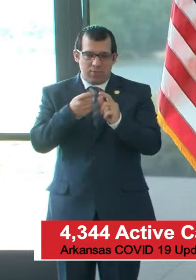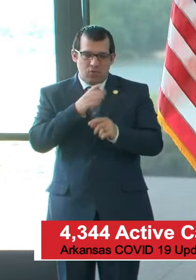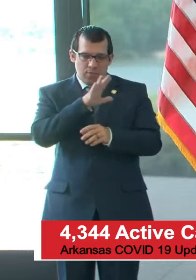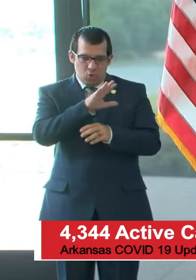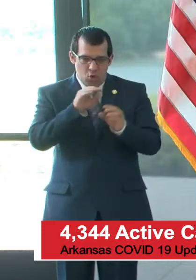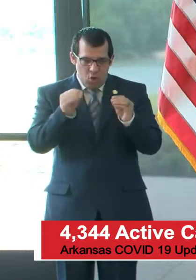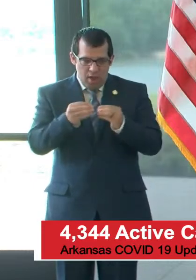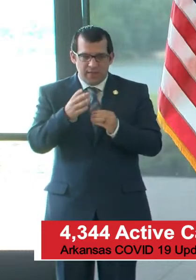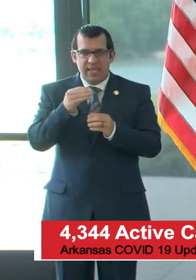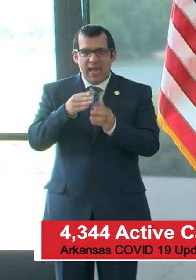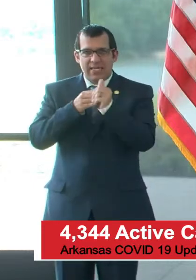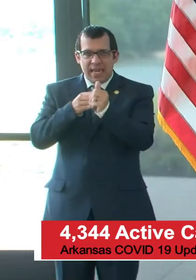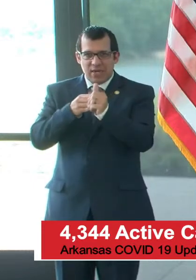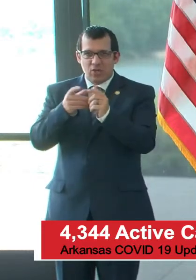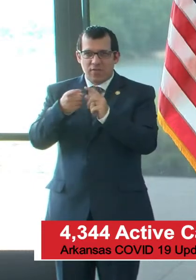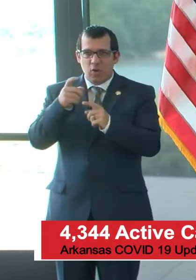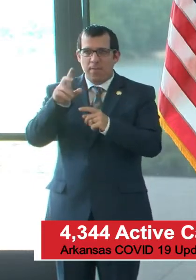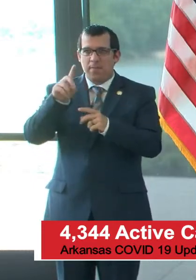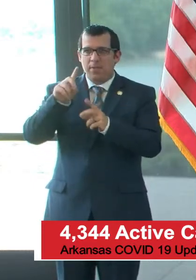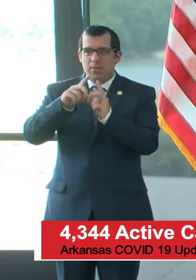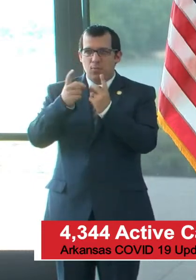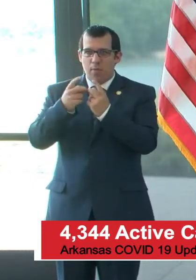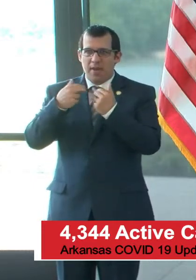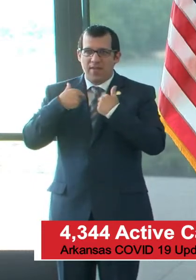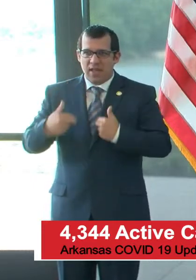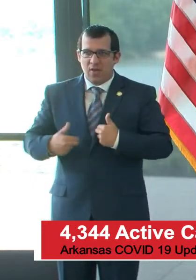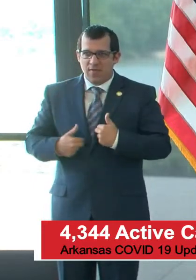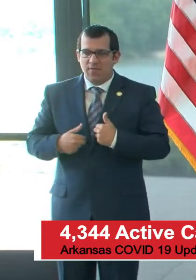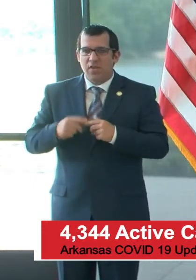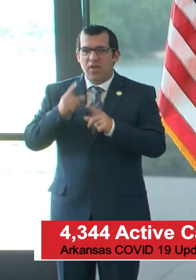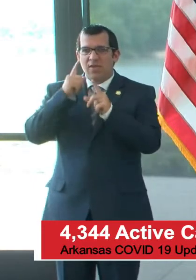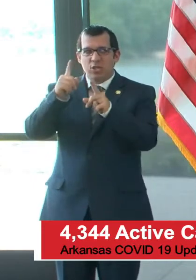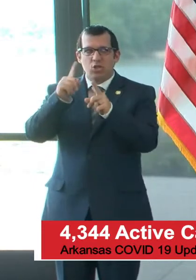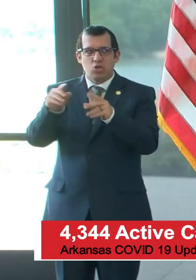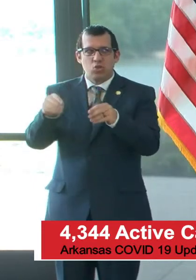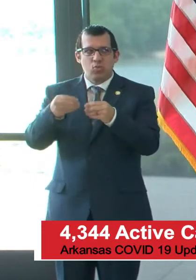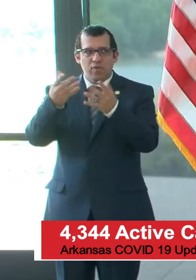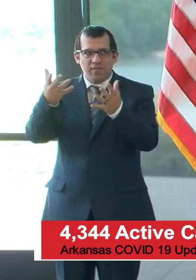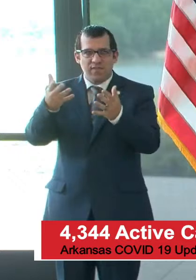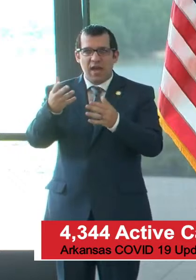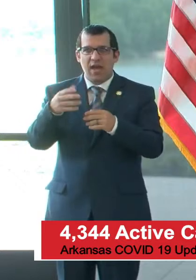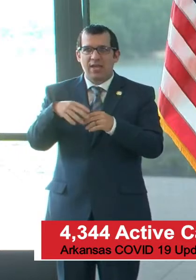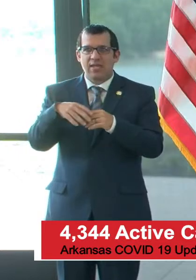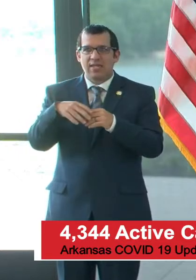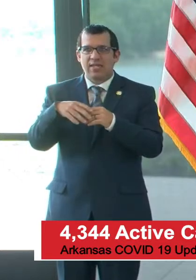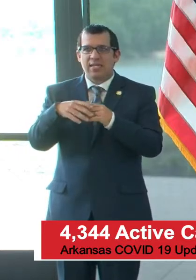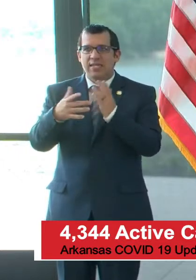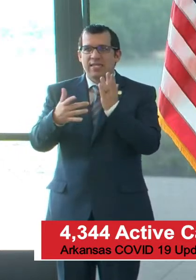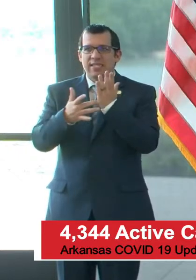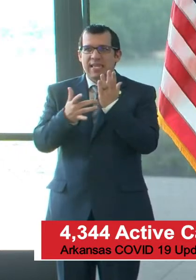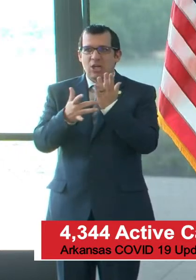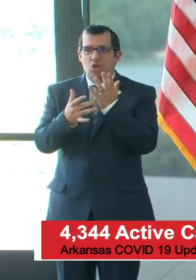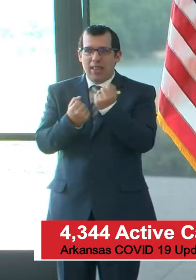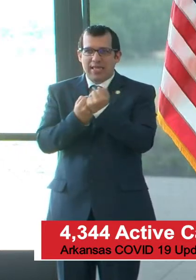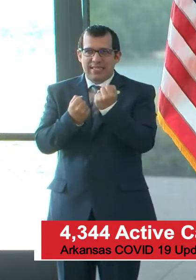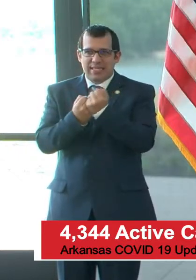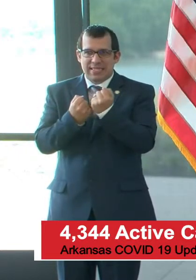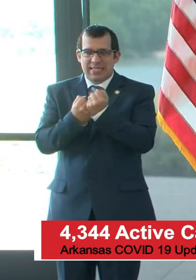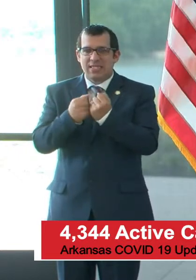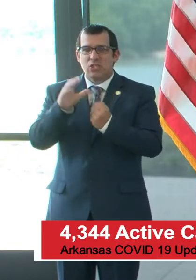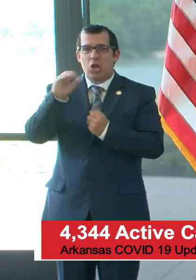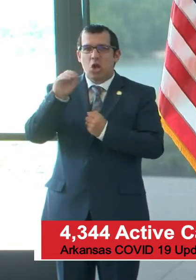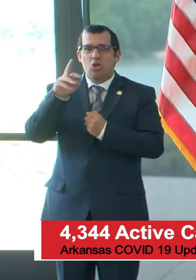as well as guidance from the Arkansas Department of Health with the intent to provide jurisdictions technical assistance on